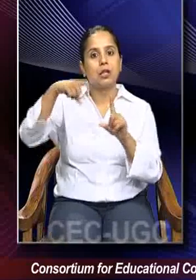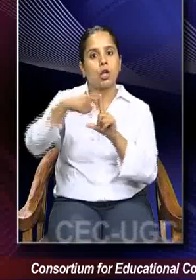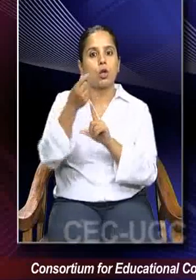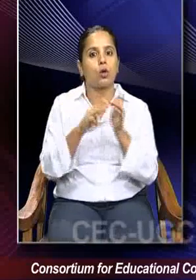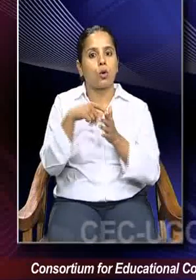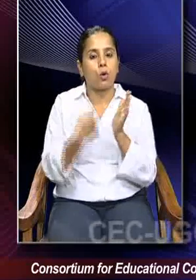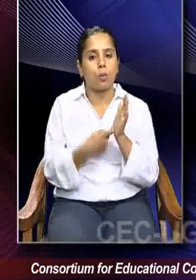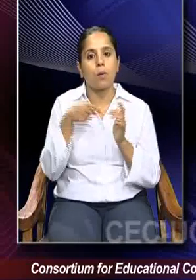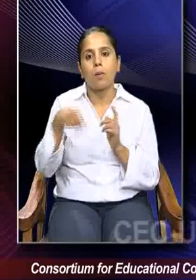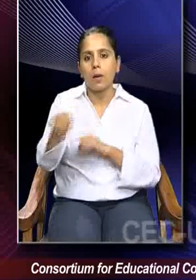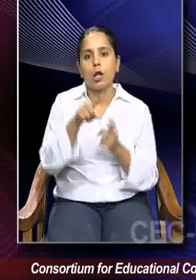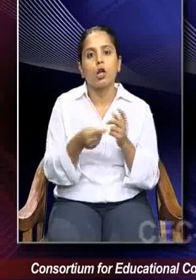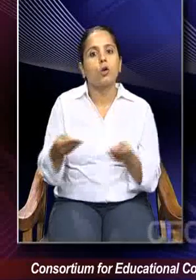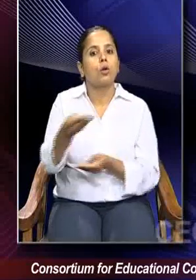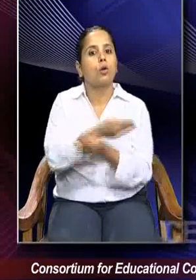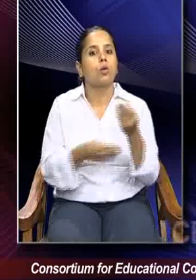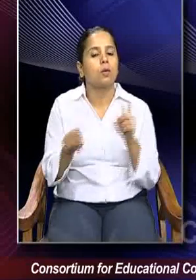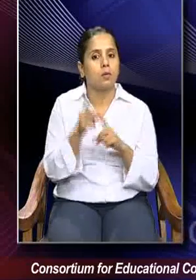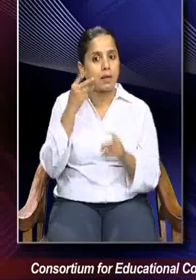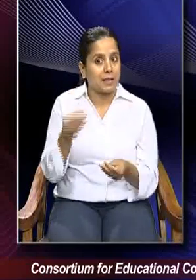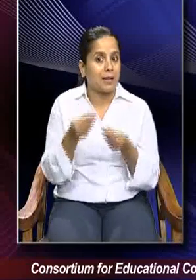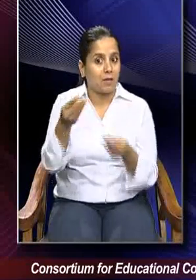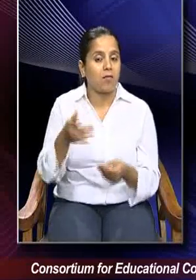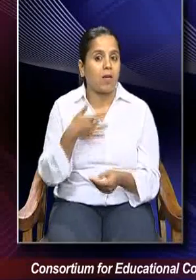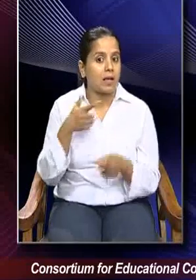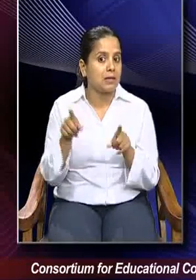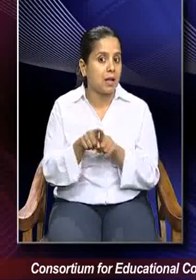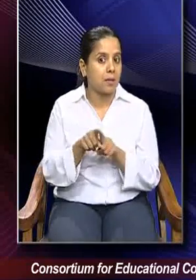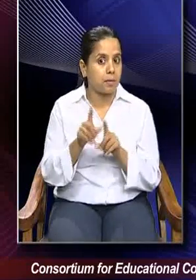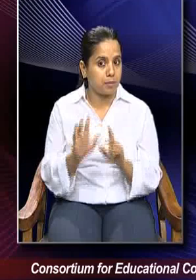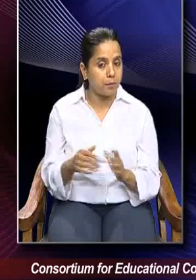of permanence have also been given as a